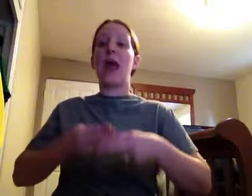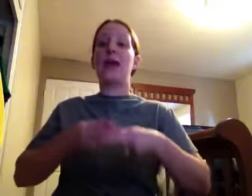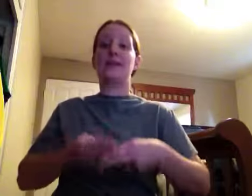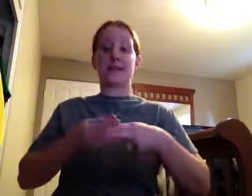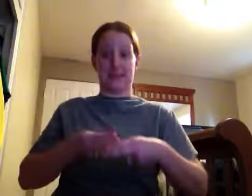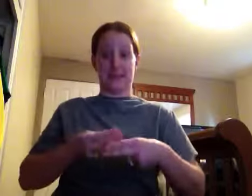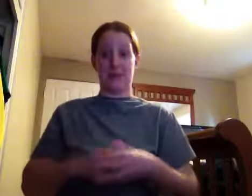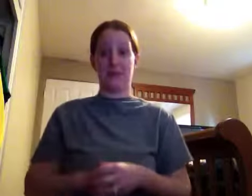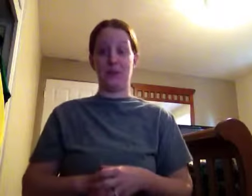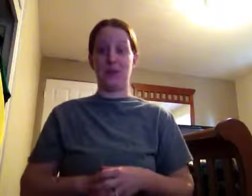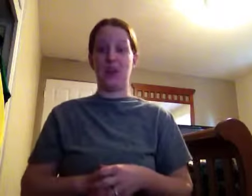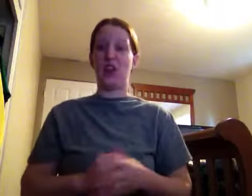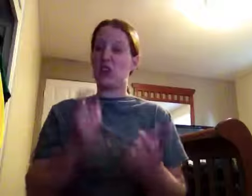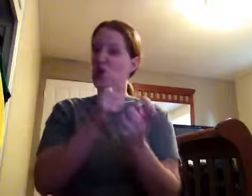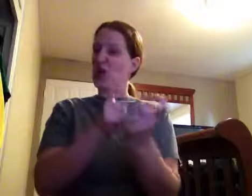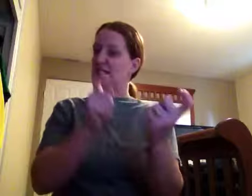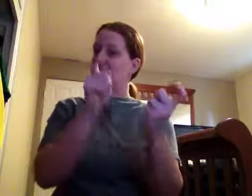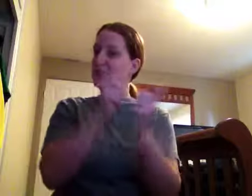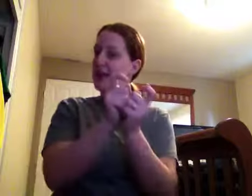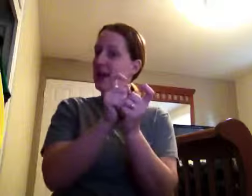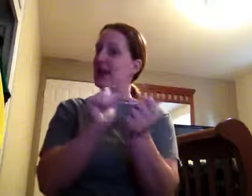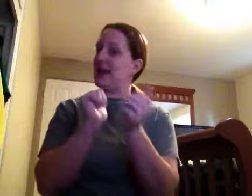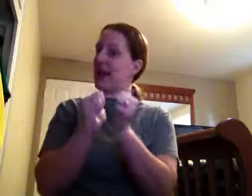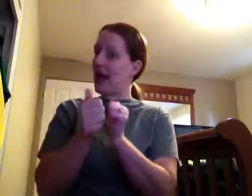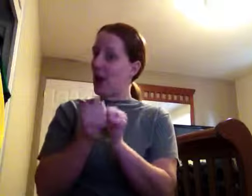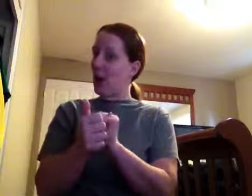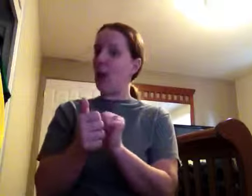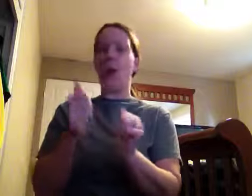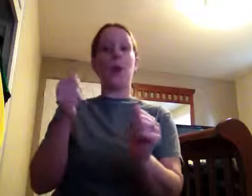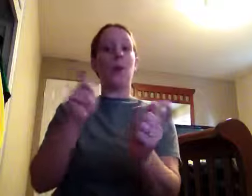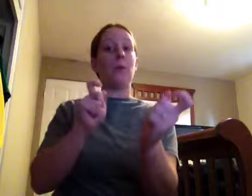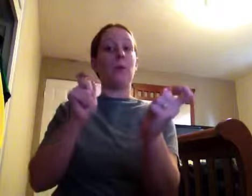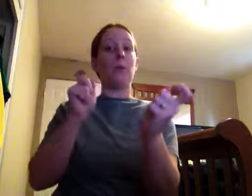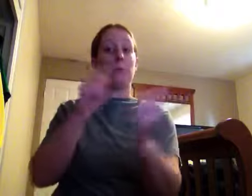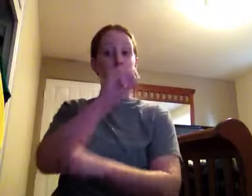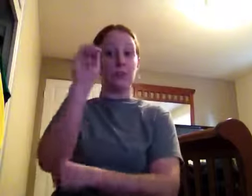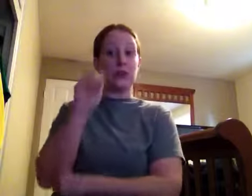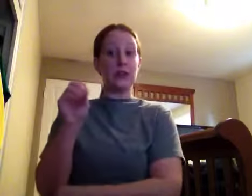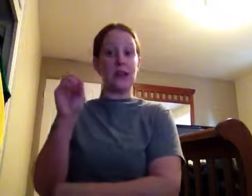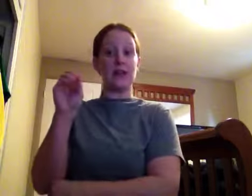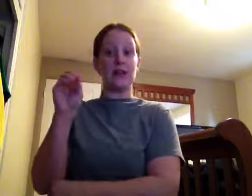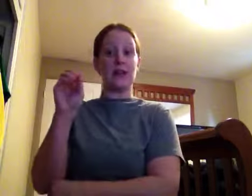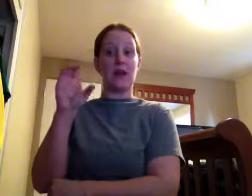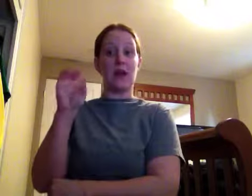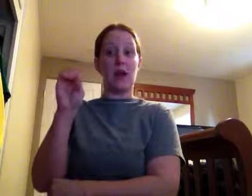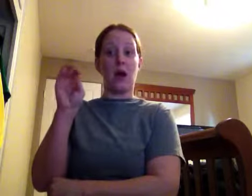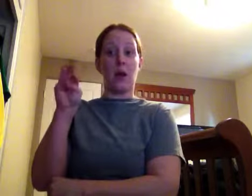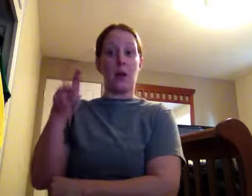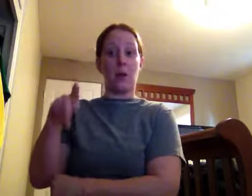exactly how percent composition is tallied up. You figure out what the part is